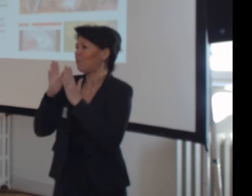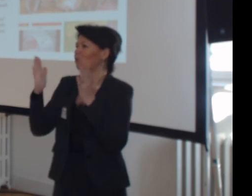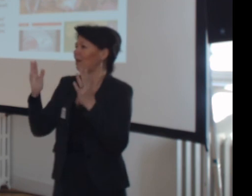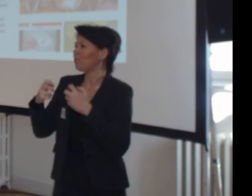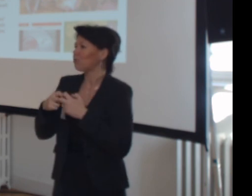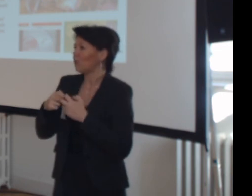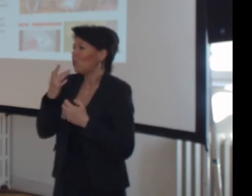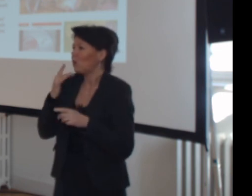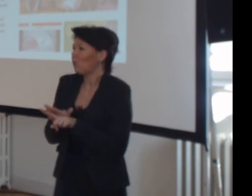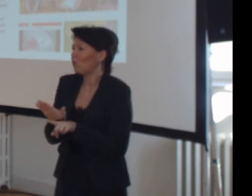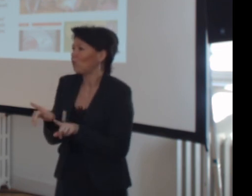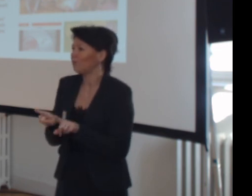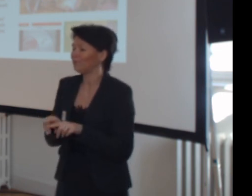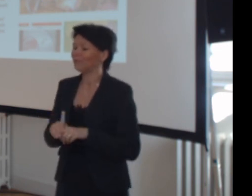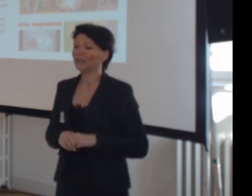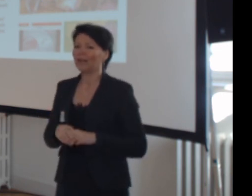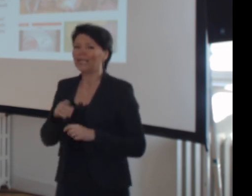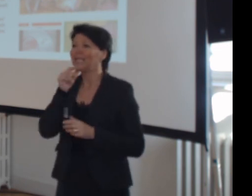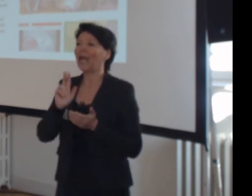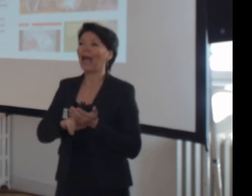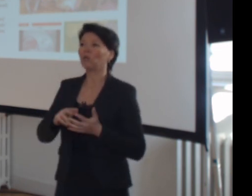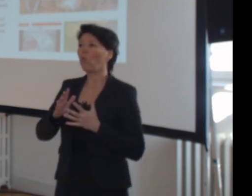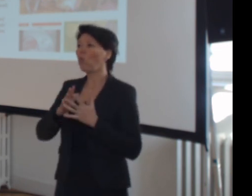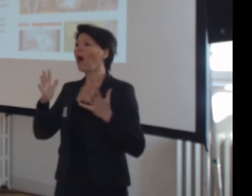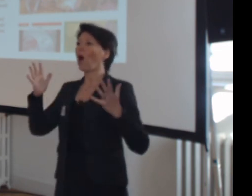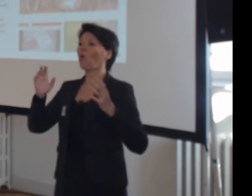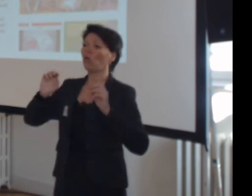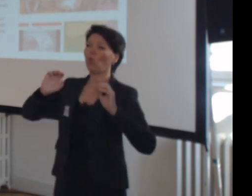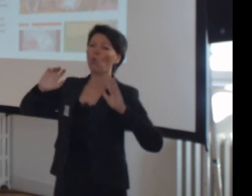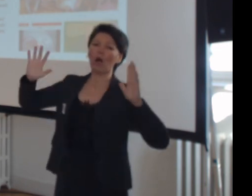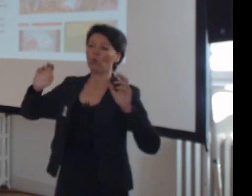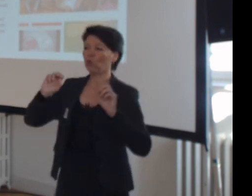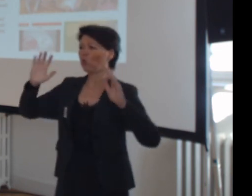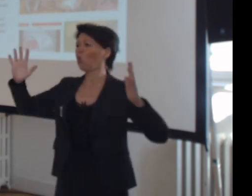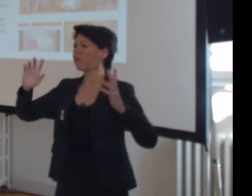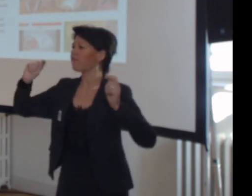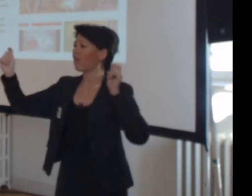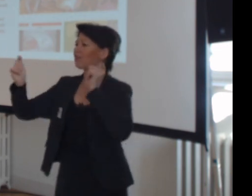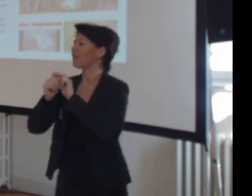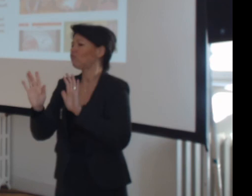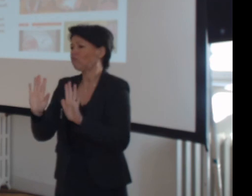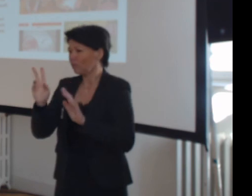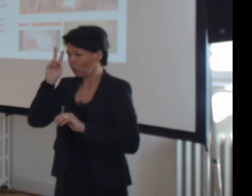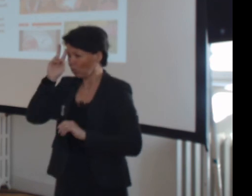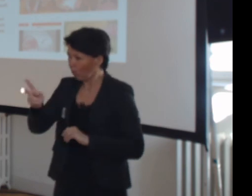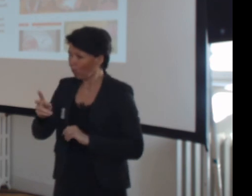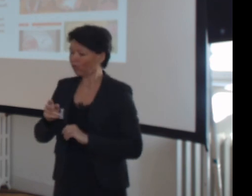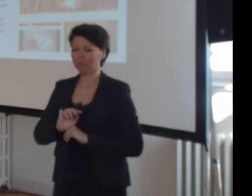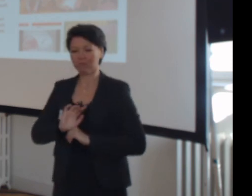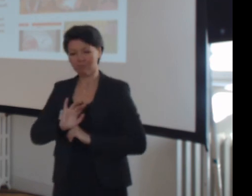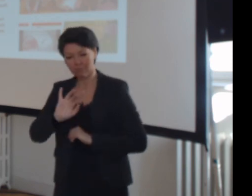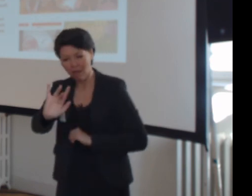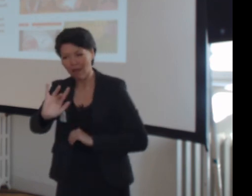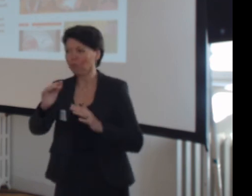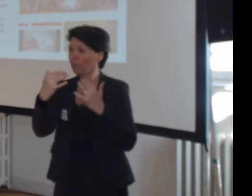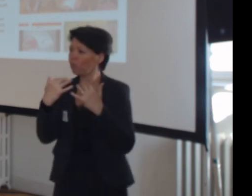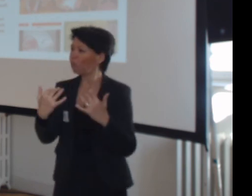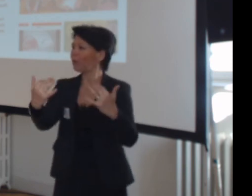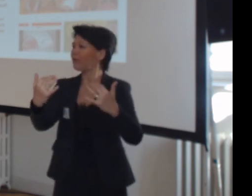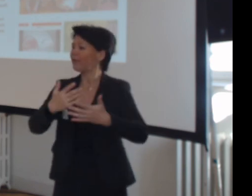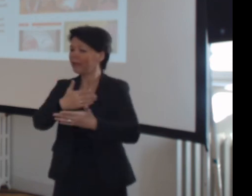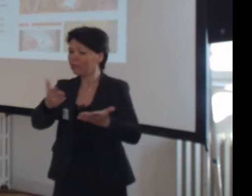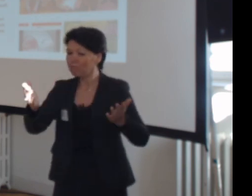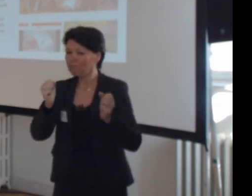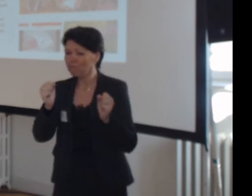nothing revolutionary. It's just like, going out and ask your audience or your